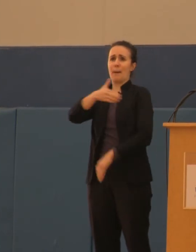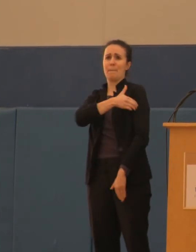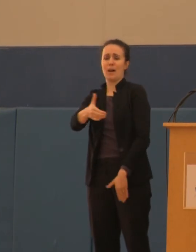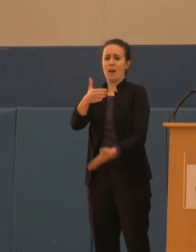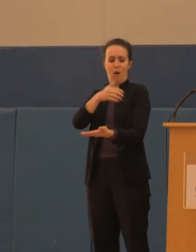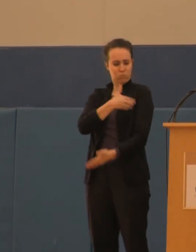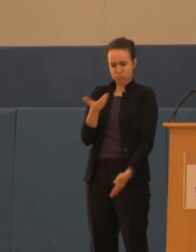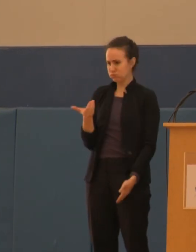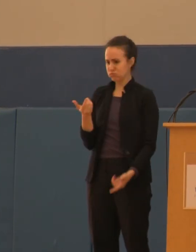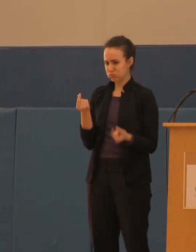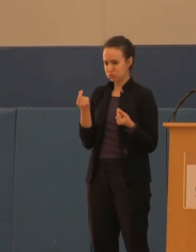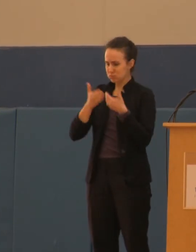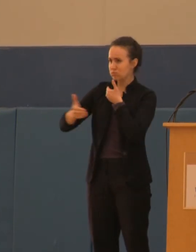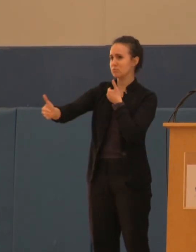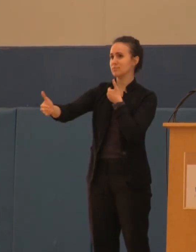do.